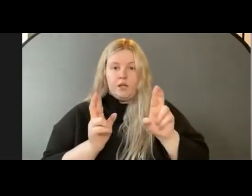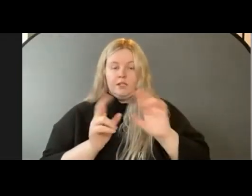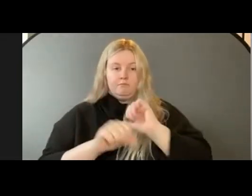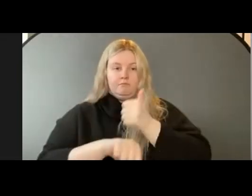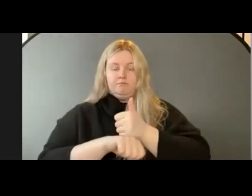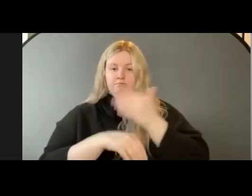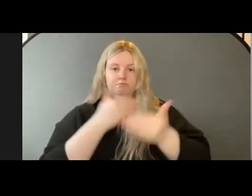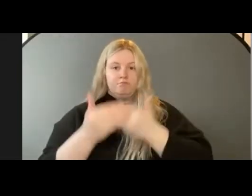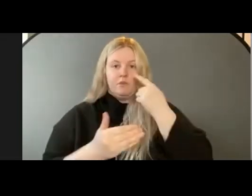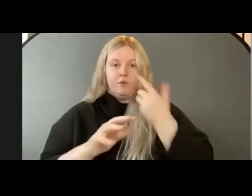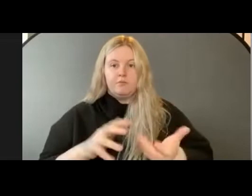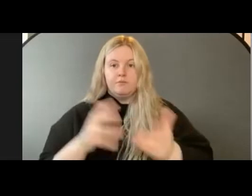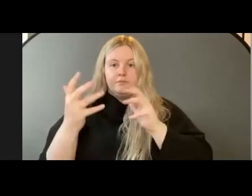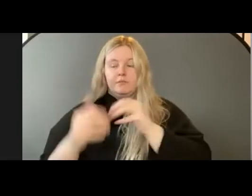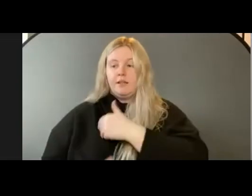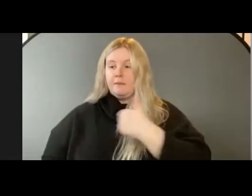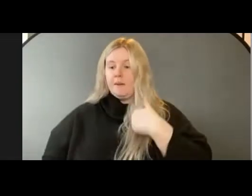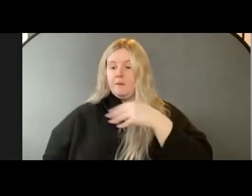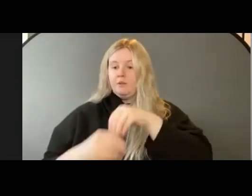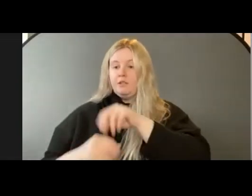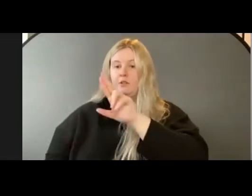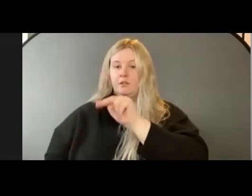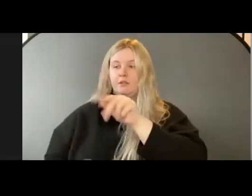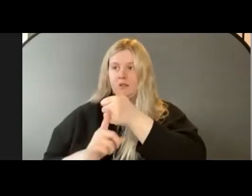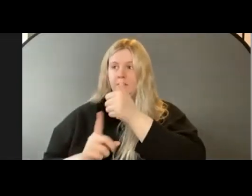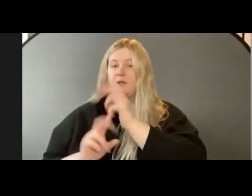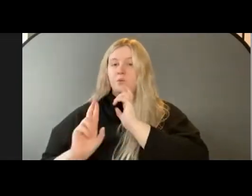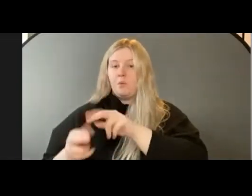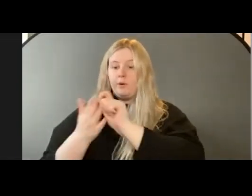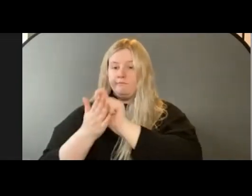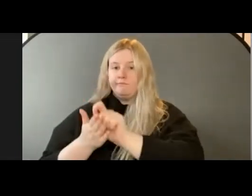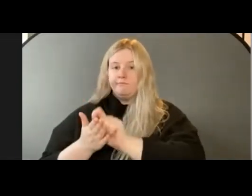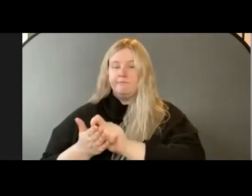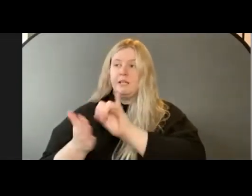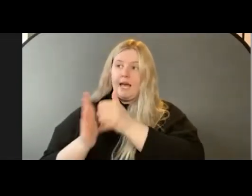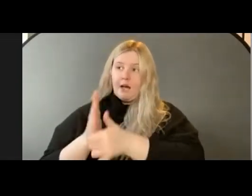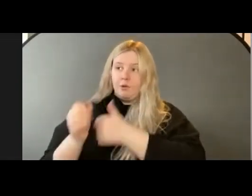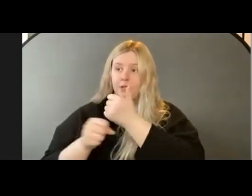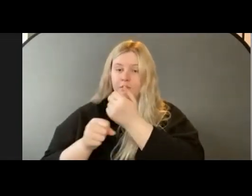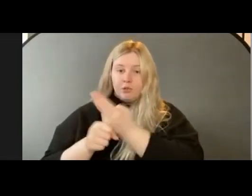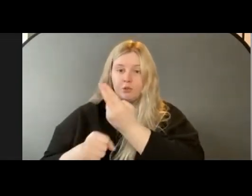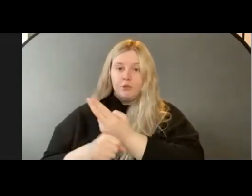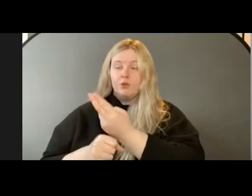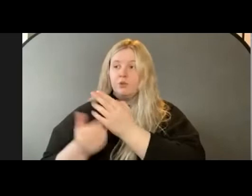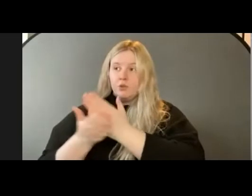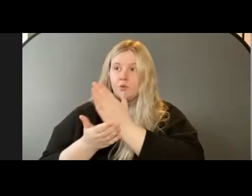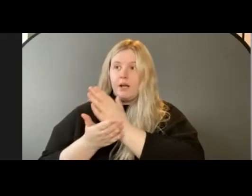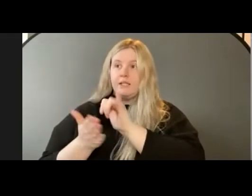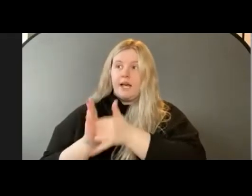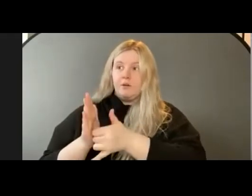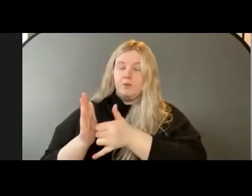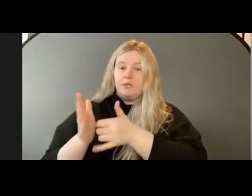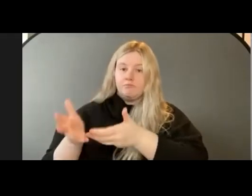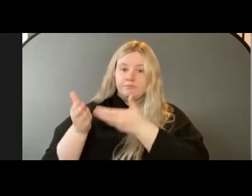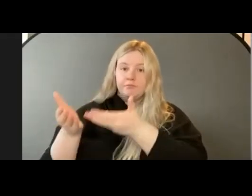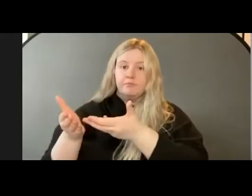states of the United Nations would be obliged to submit regular reports on how rights are implemented, and blaring abuses like the ones we just witnessed